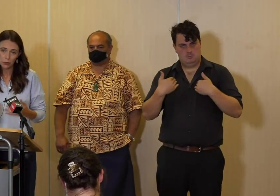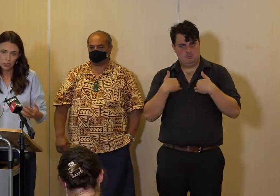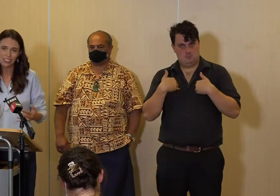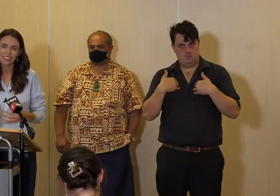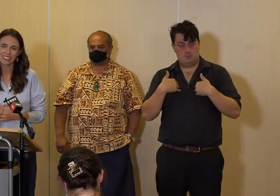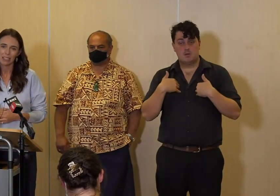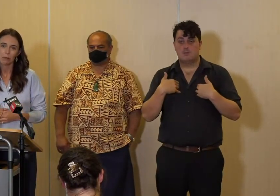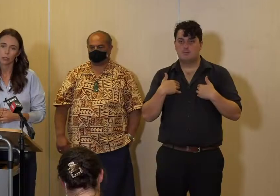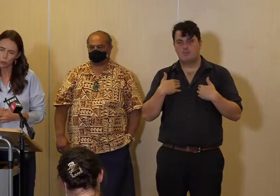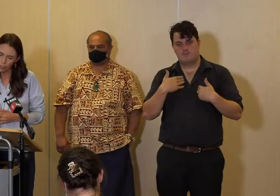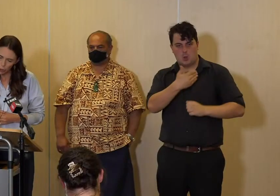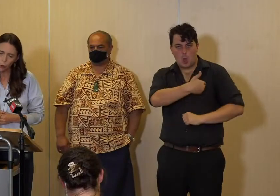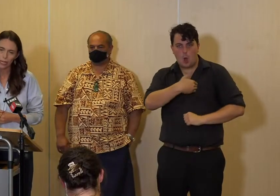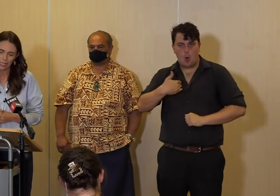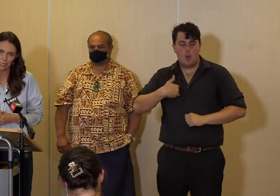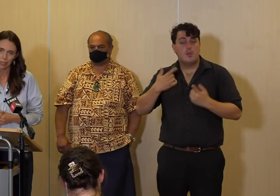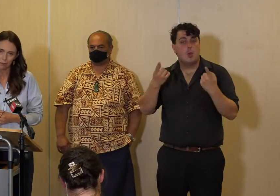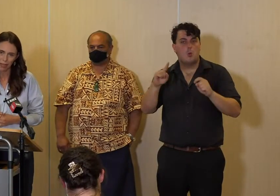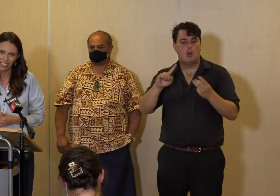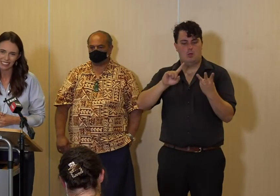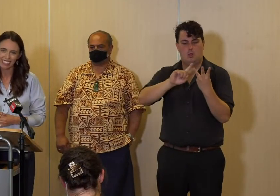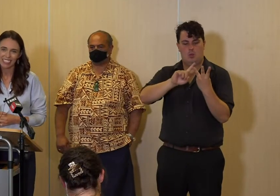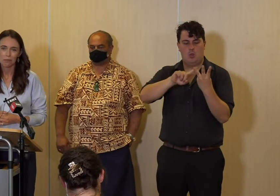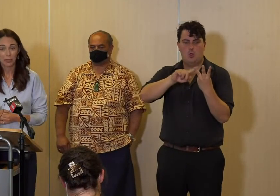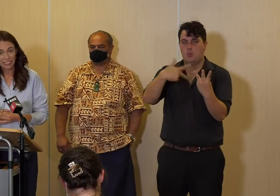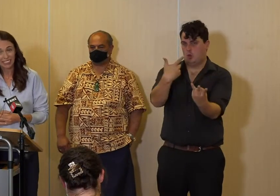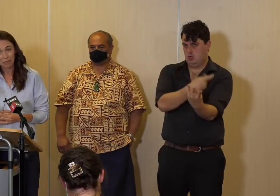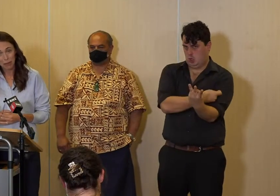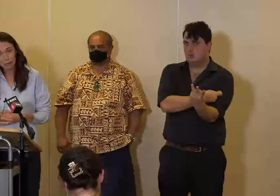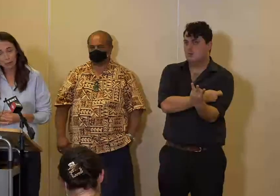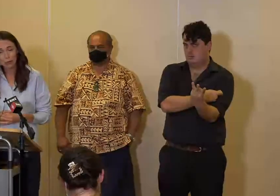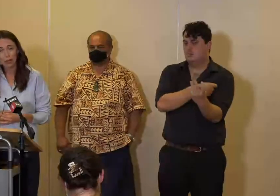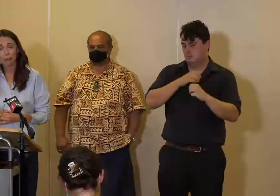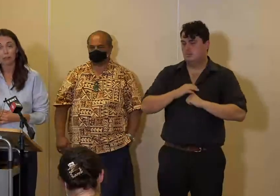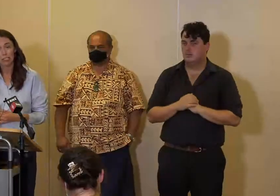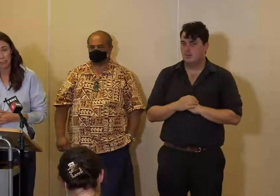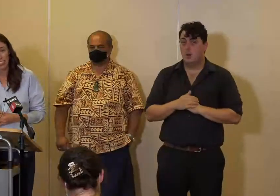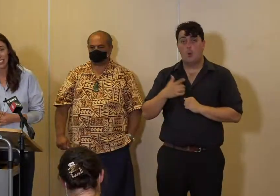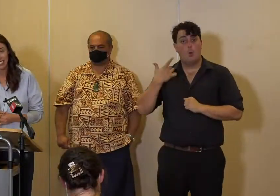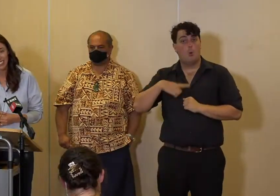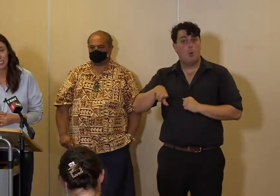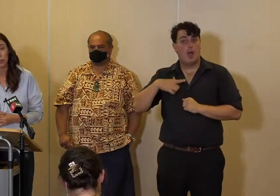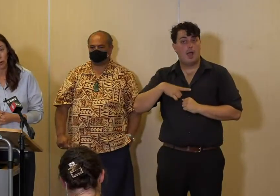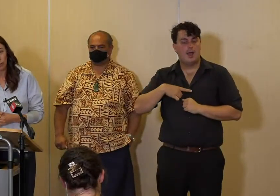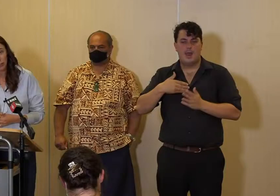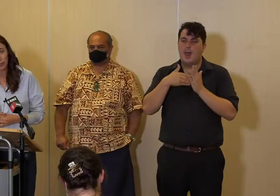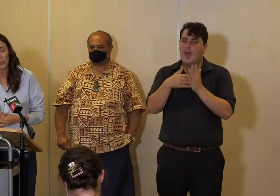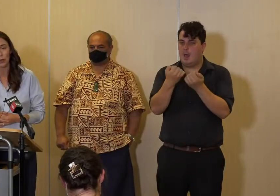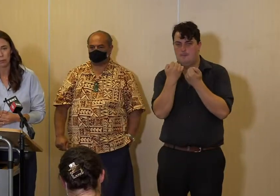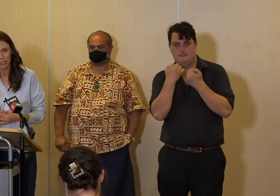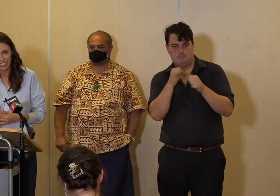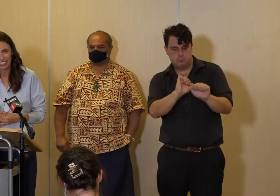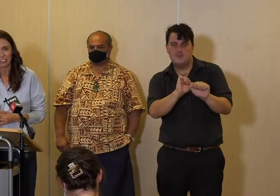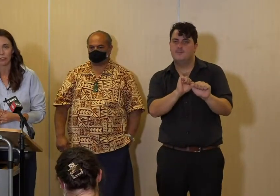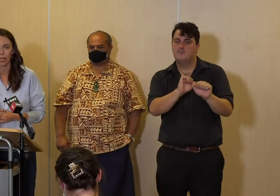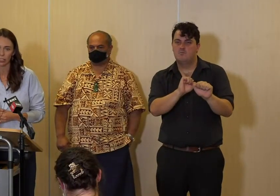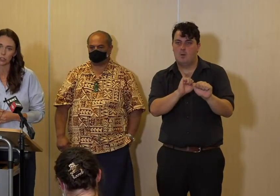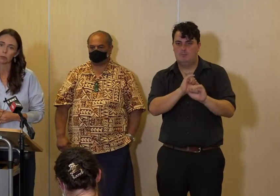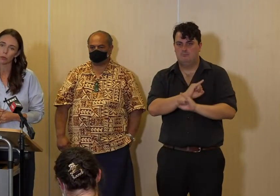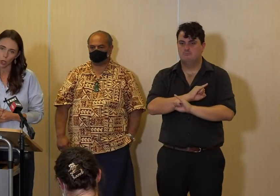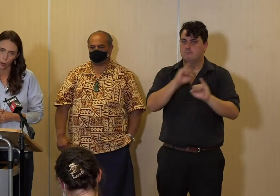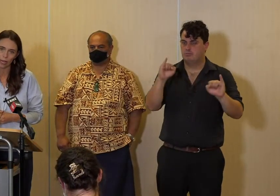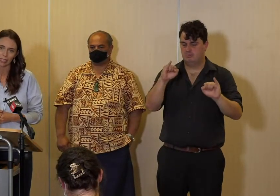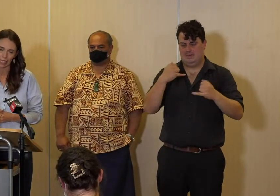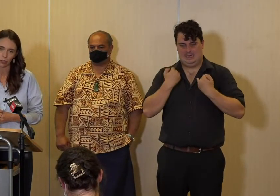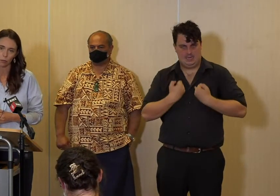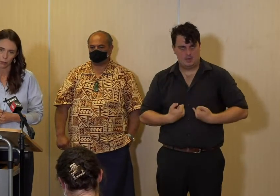forward boosters because we know it has an impact in protecting people from severe illness with Omicron. So please, if you're